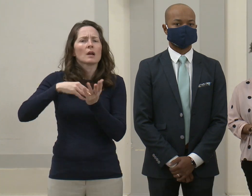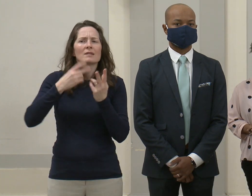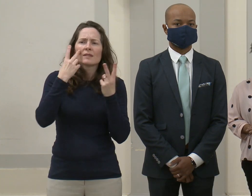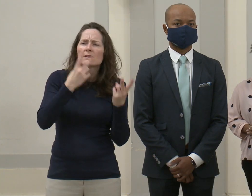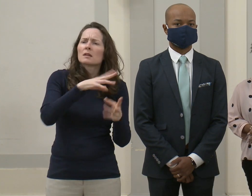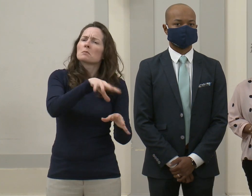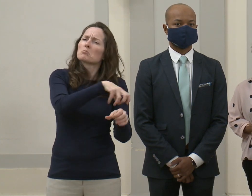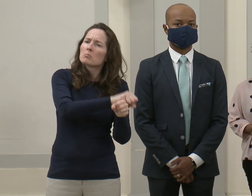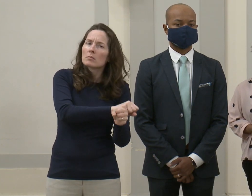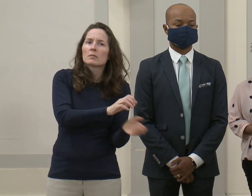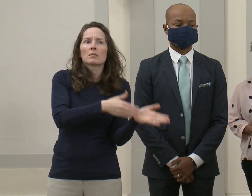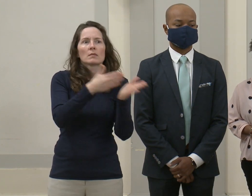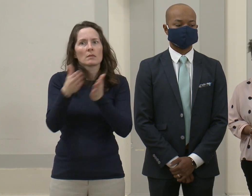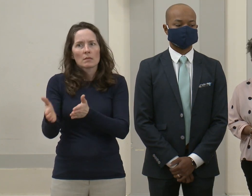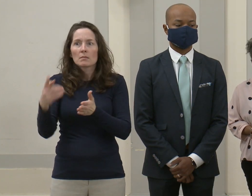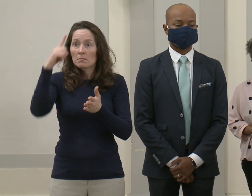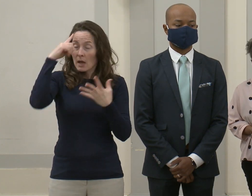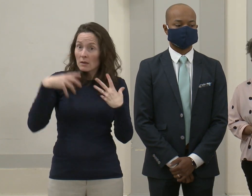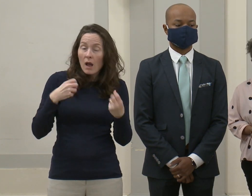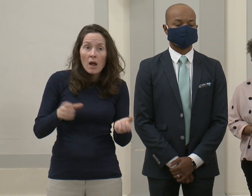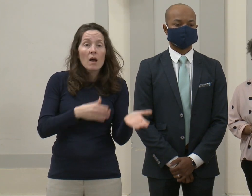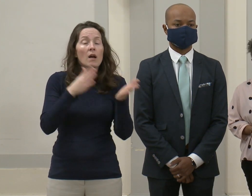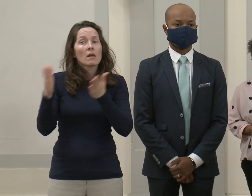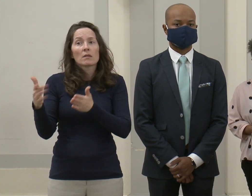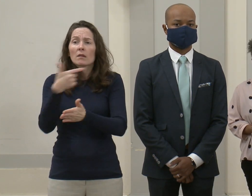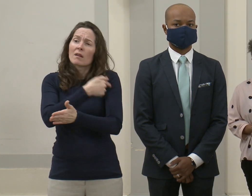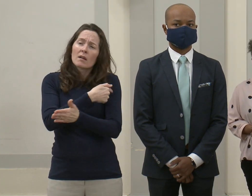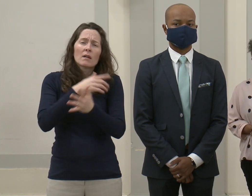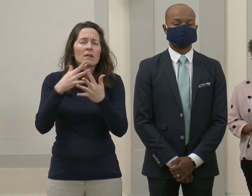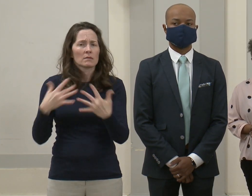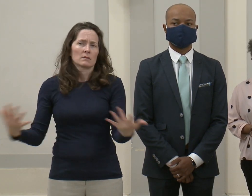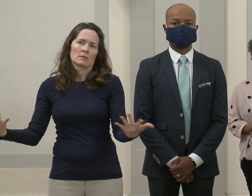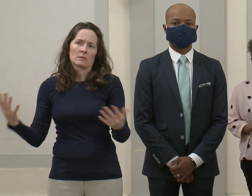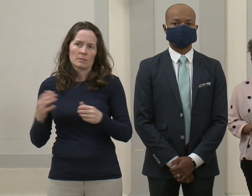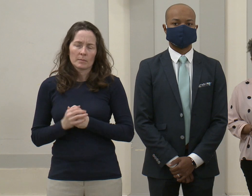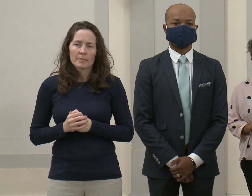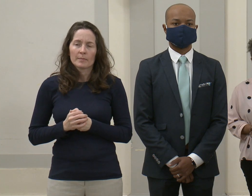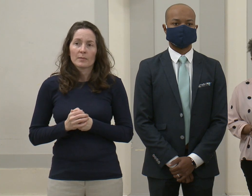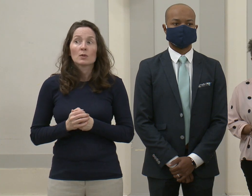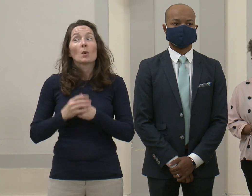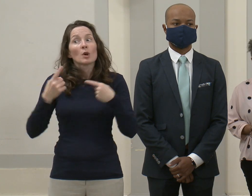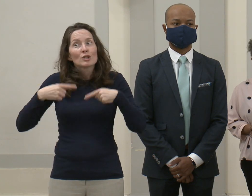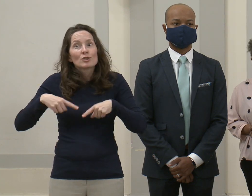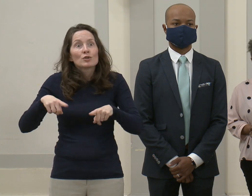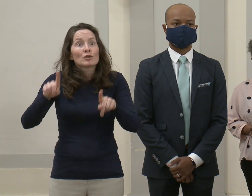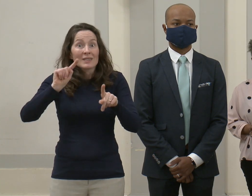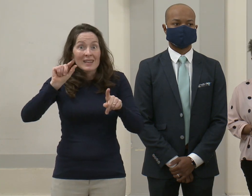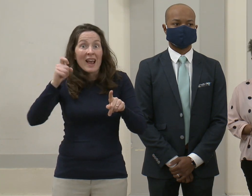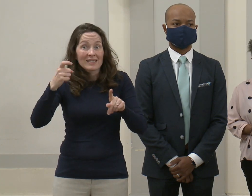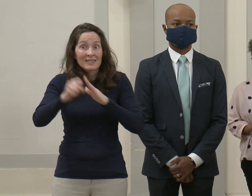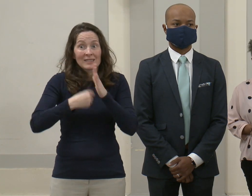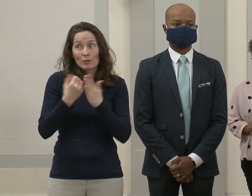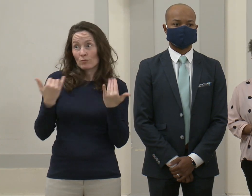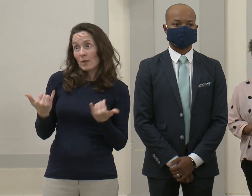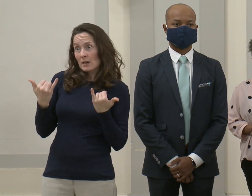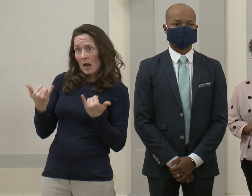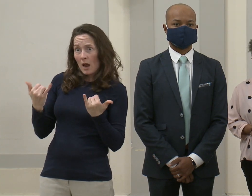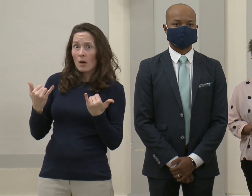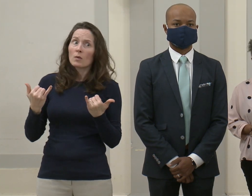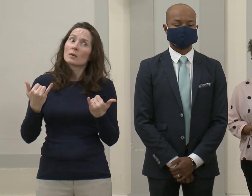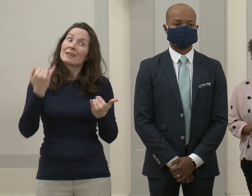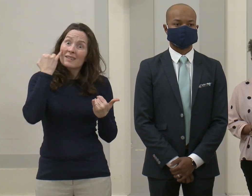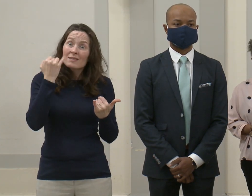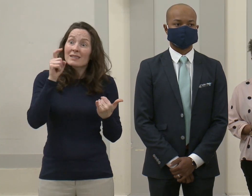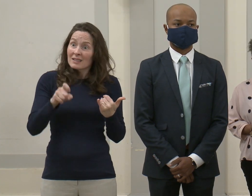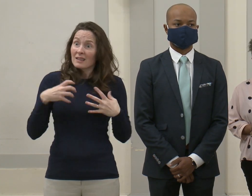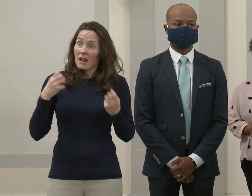health services, and more. So during this tax season, residents, please check that box if you're in need of health insurance. It'll